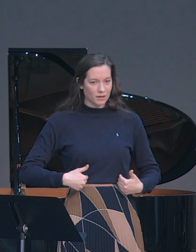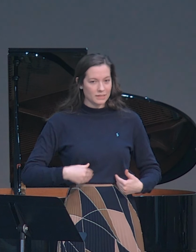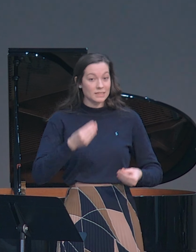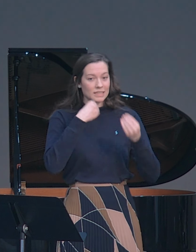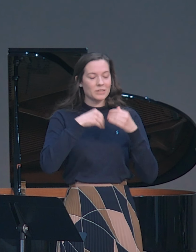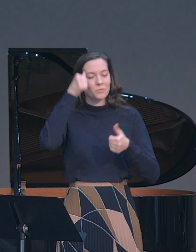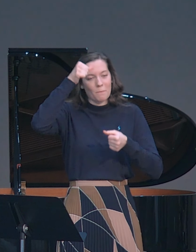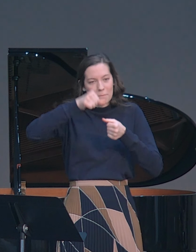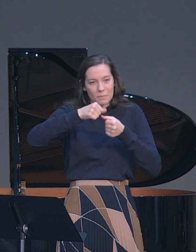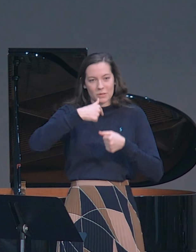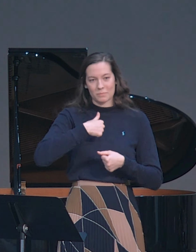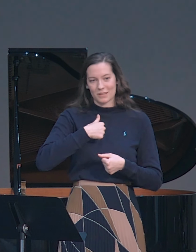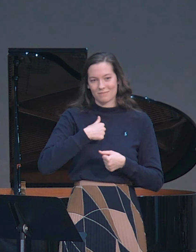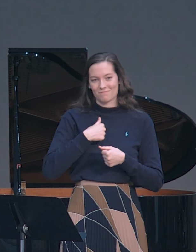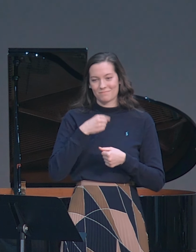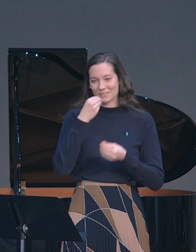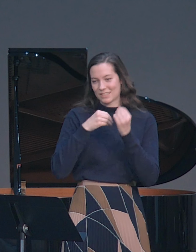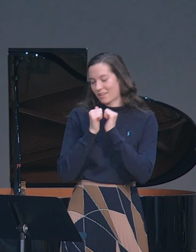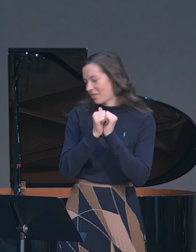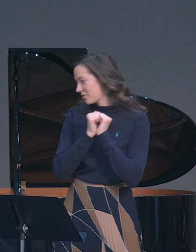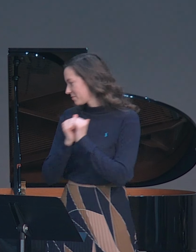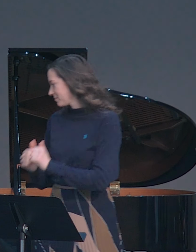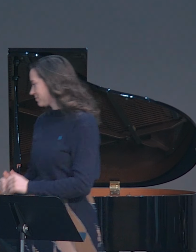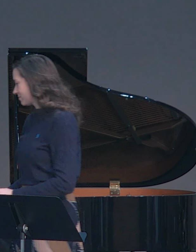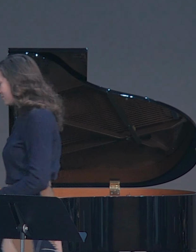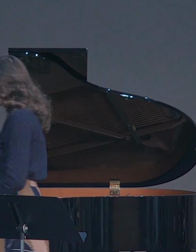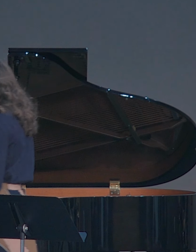Let's remember him this morning. Let's eat together.